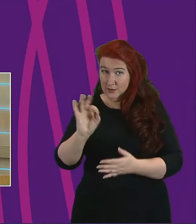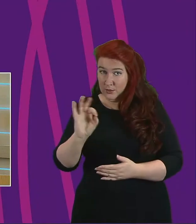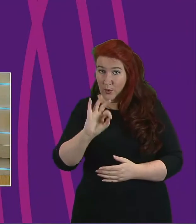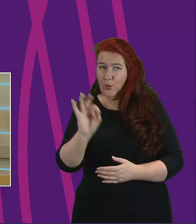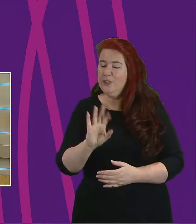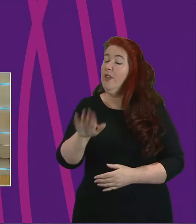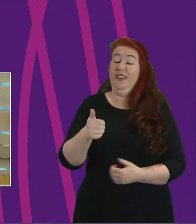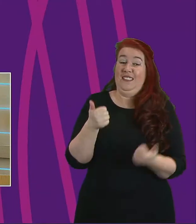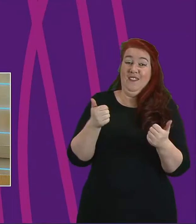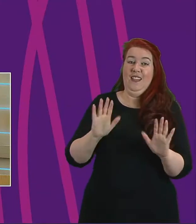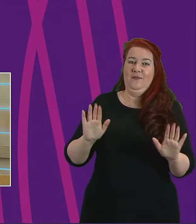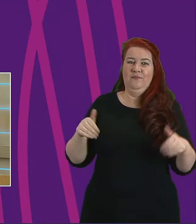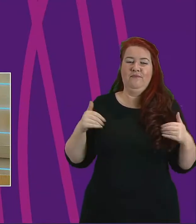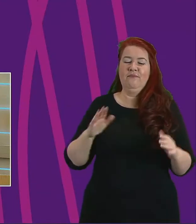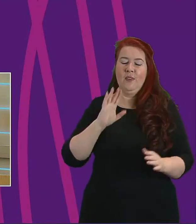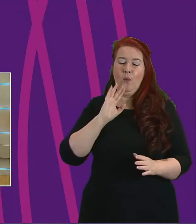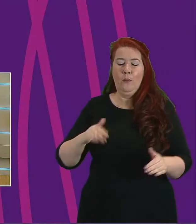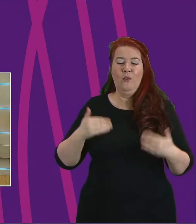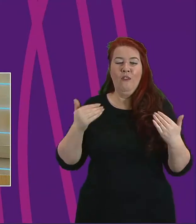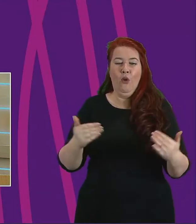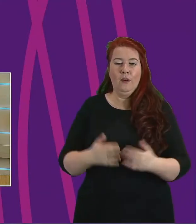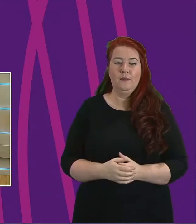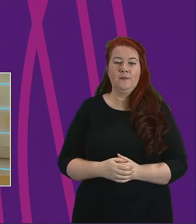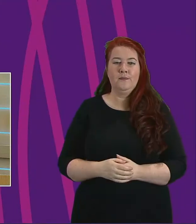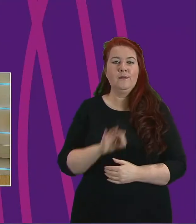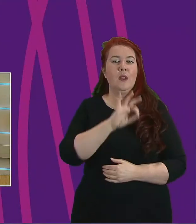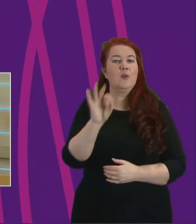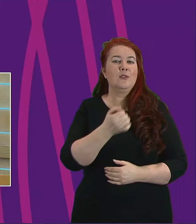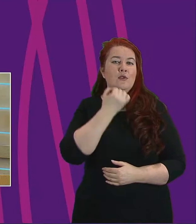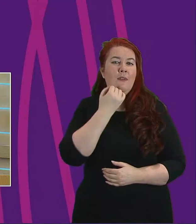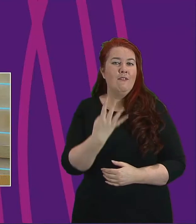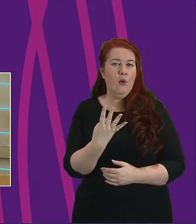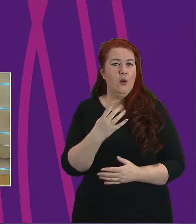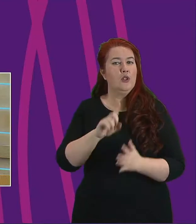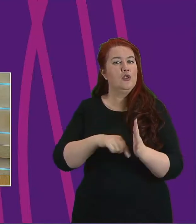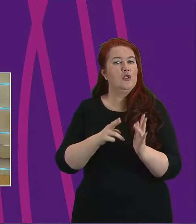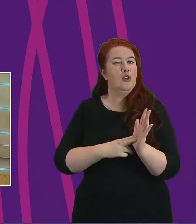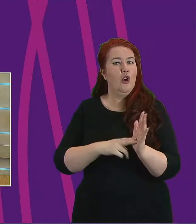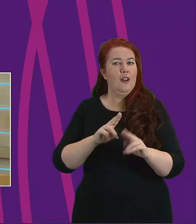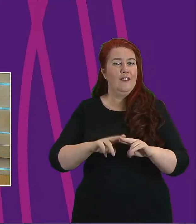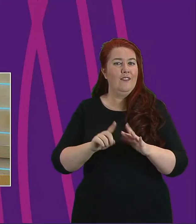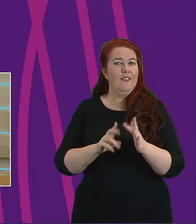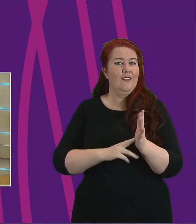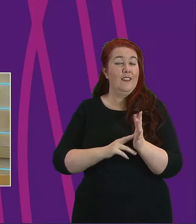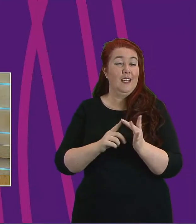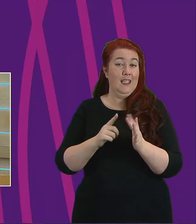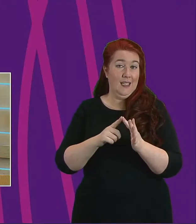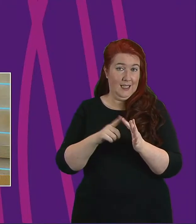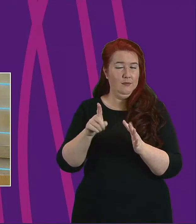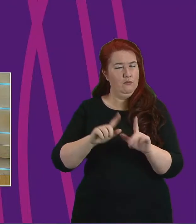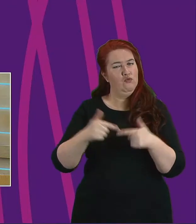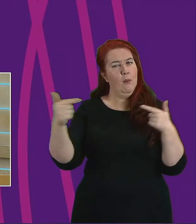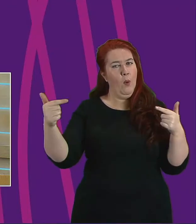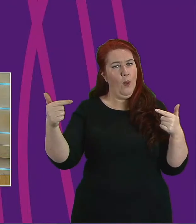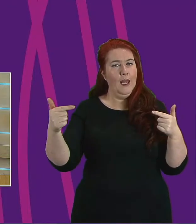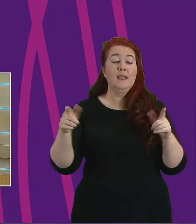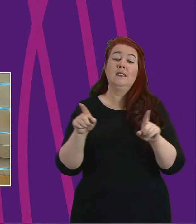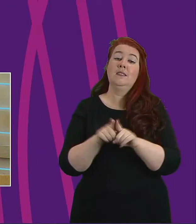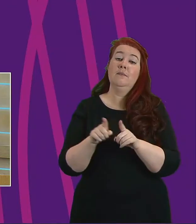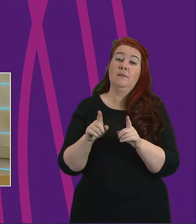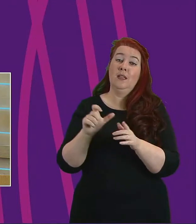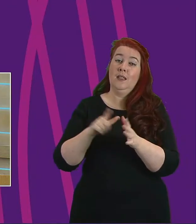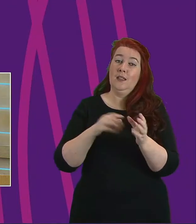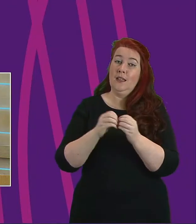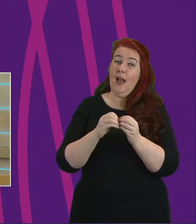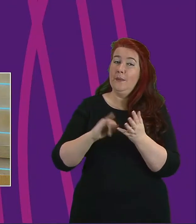supplementary. That's fine, we'll move on. Okay, question number 4, John Finney. And John Finney is joining us remotely, as is the Cabinet